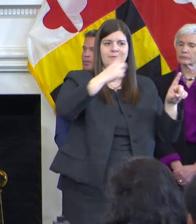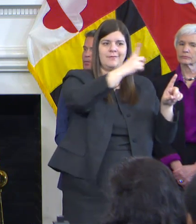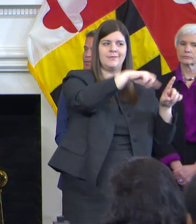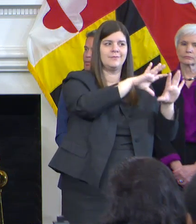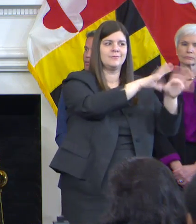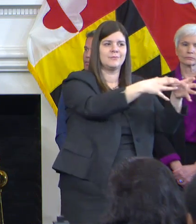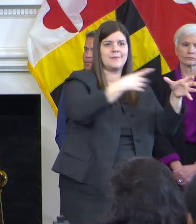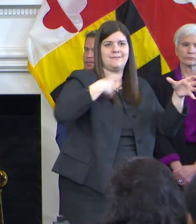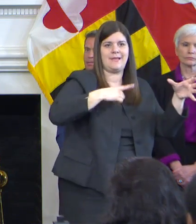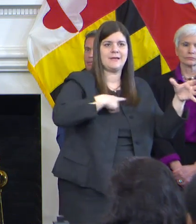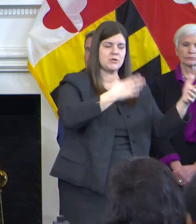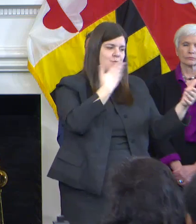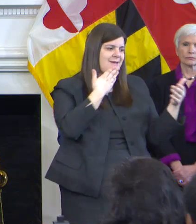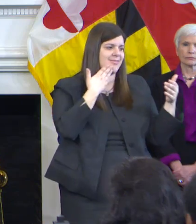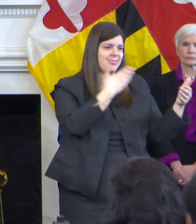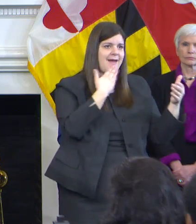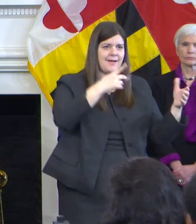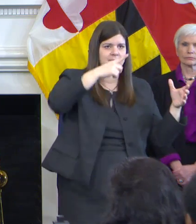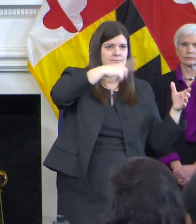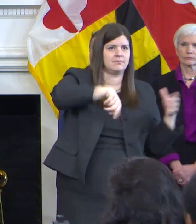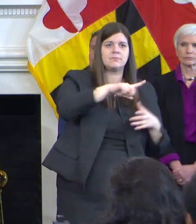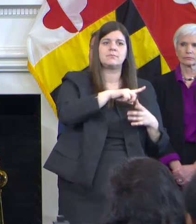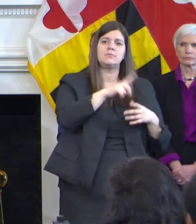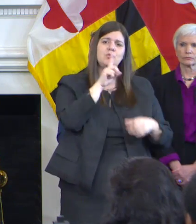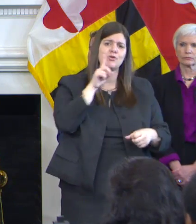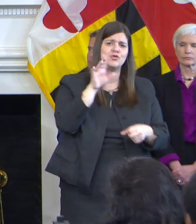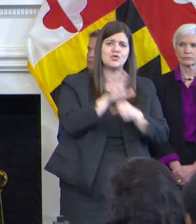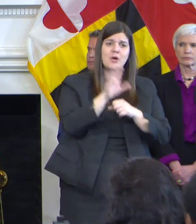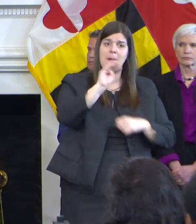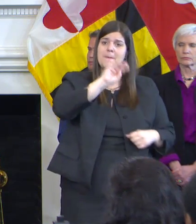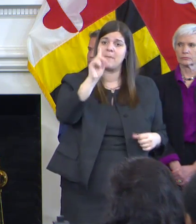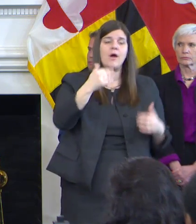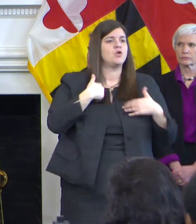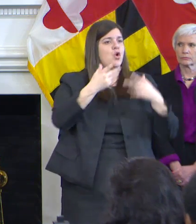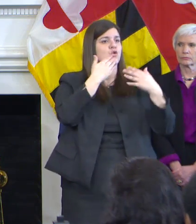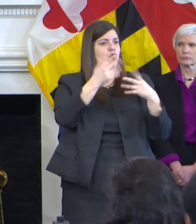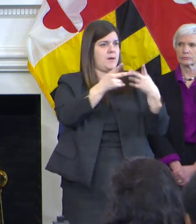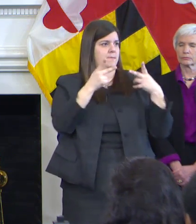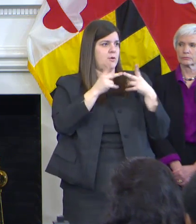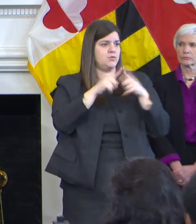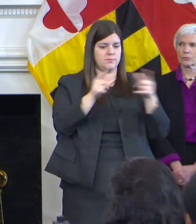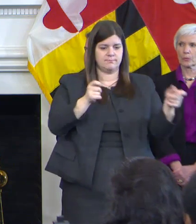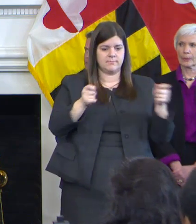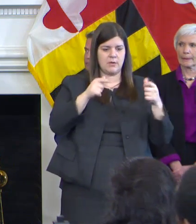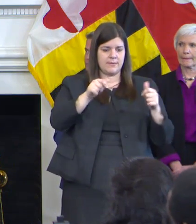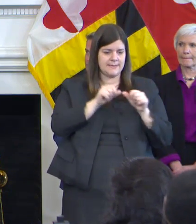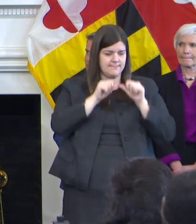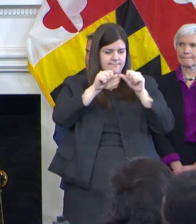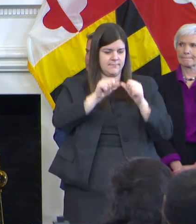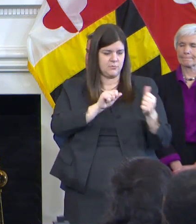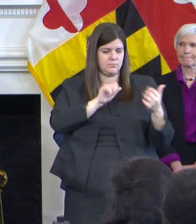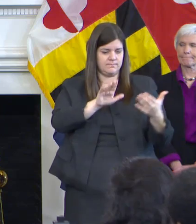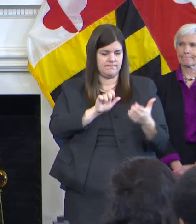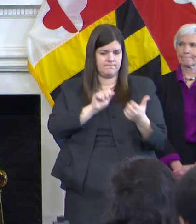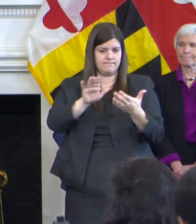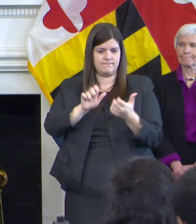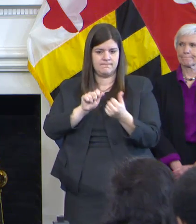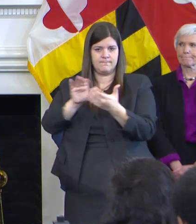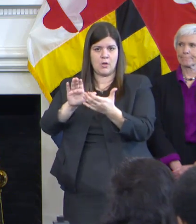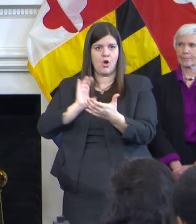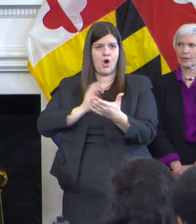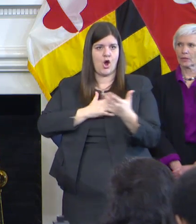outset to ensure that Maryland is in a good place to deal with this ongoing challenge the best way possible. Madam